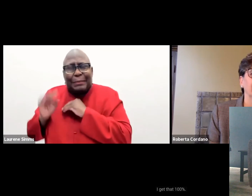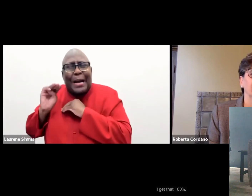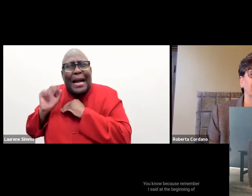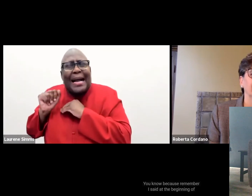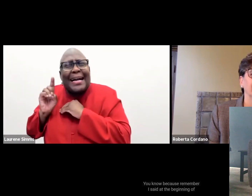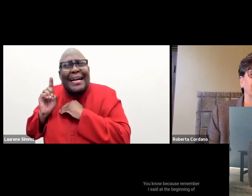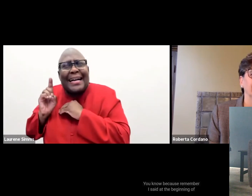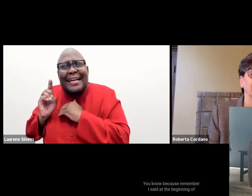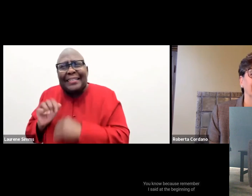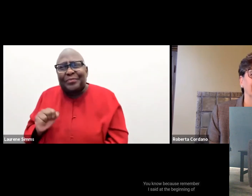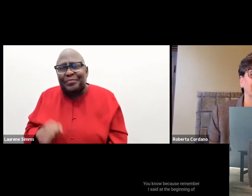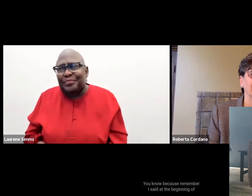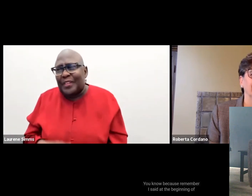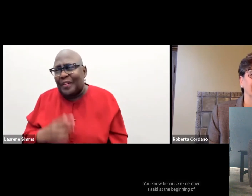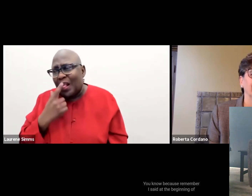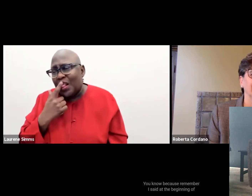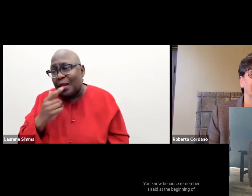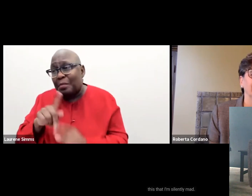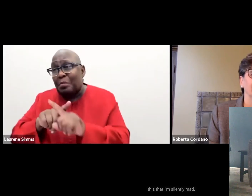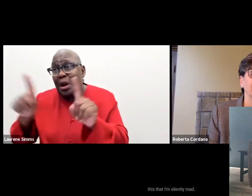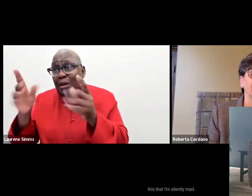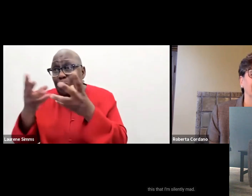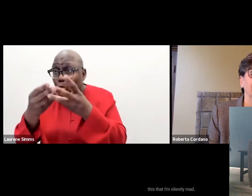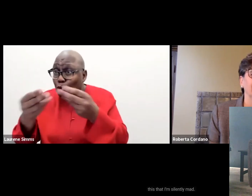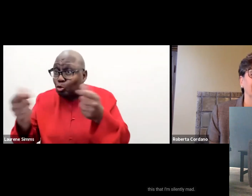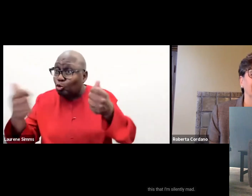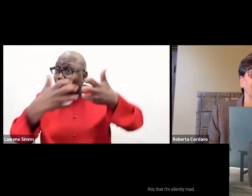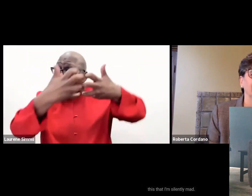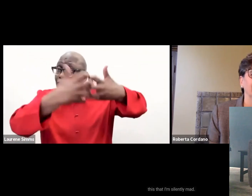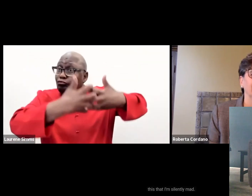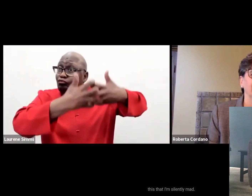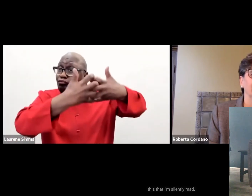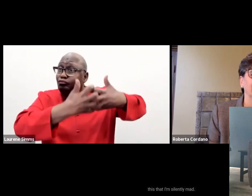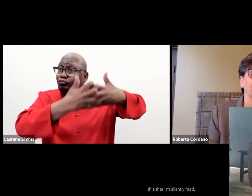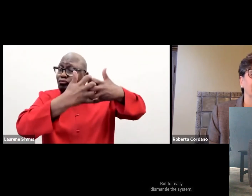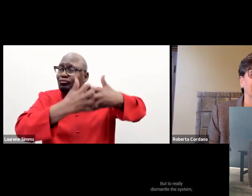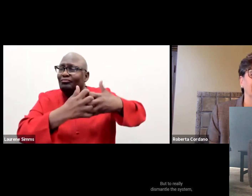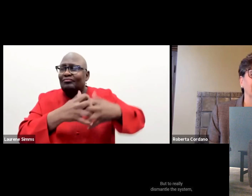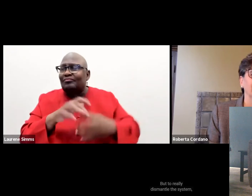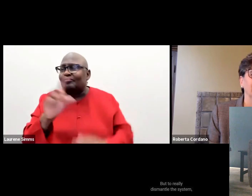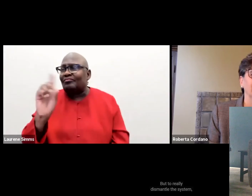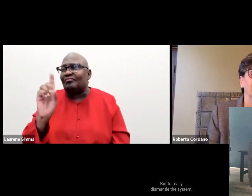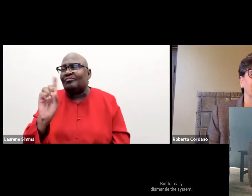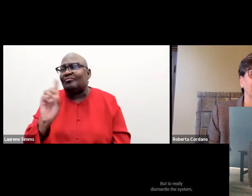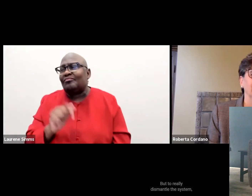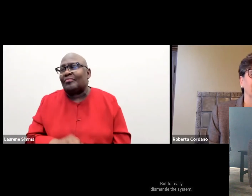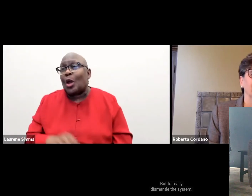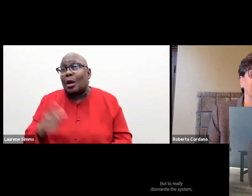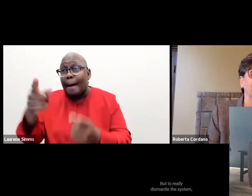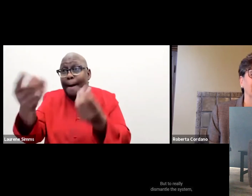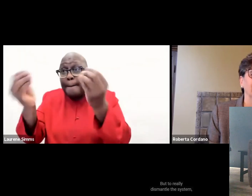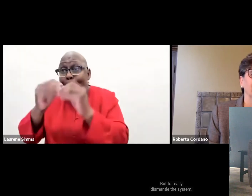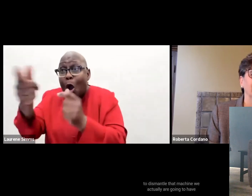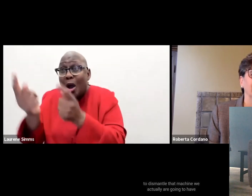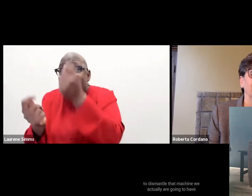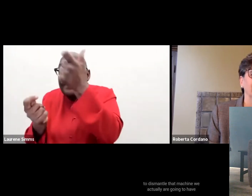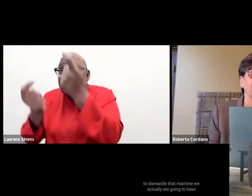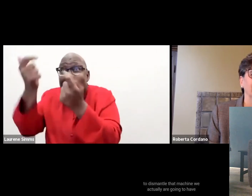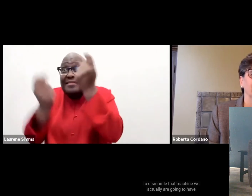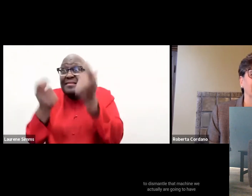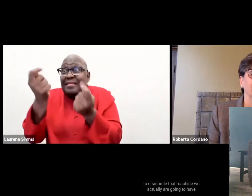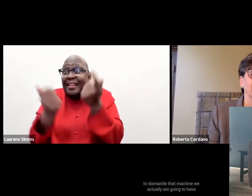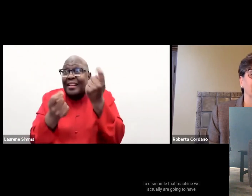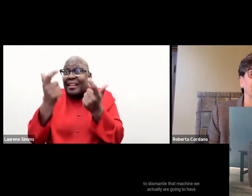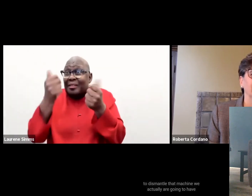I get that 100%, and I realize that anger within that's not enough just because someone is